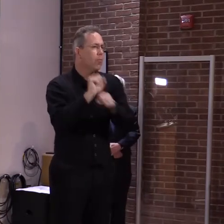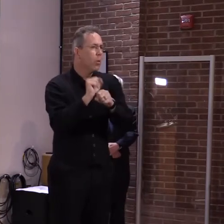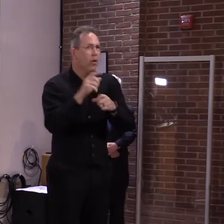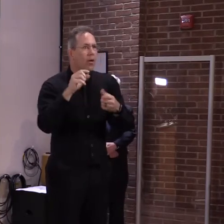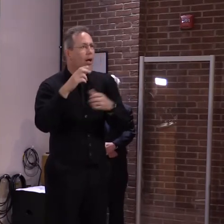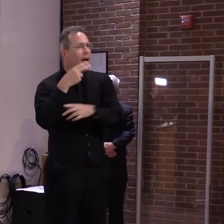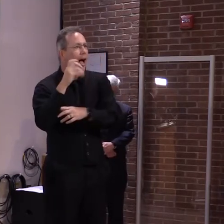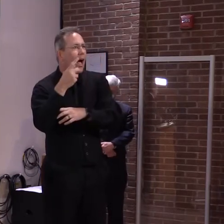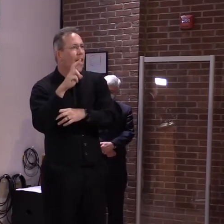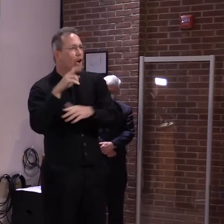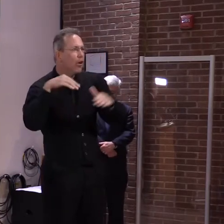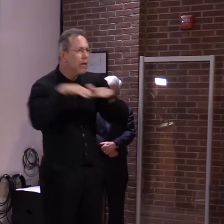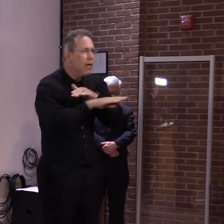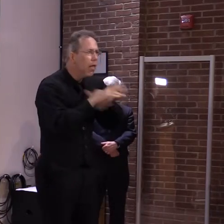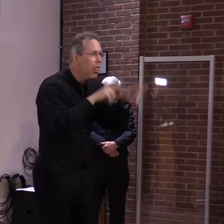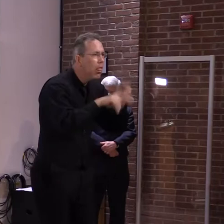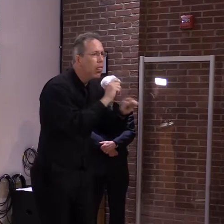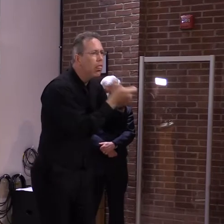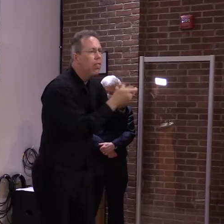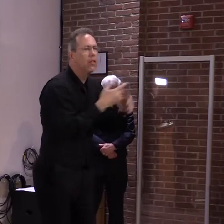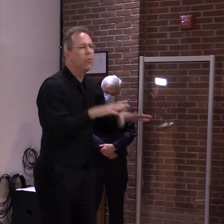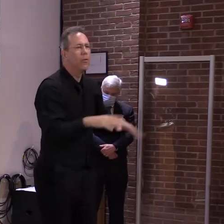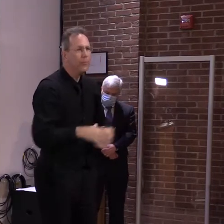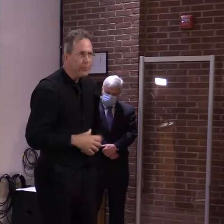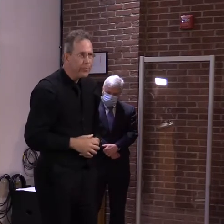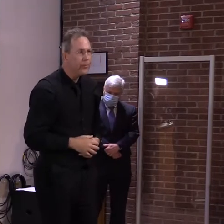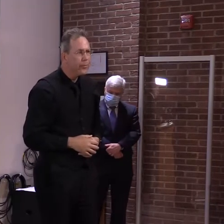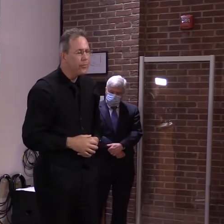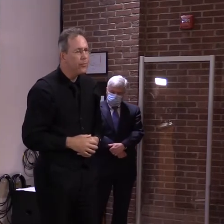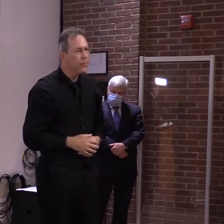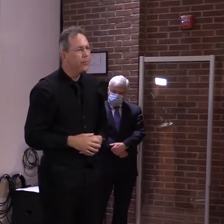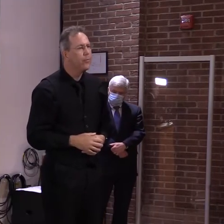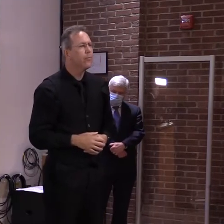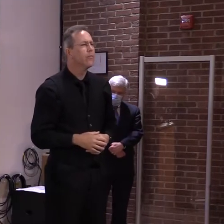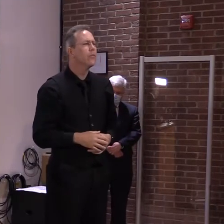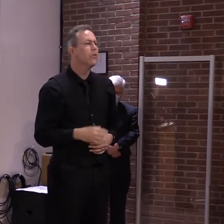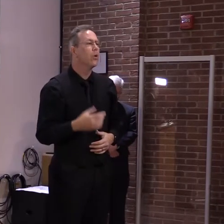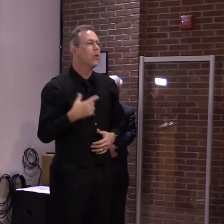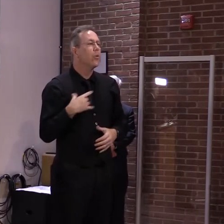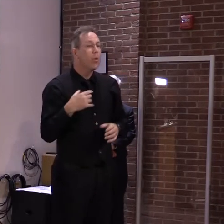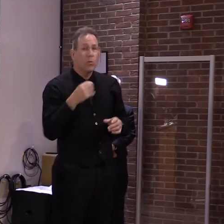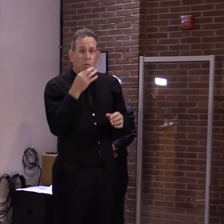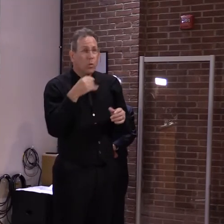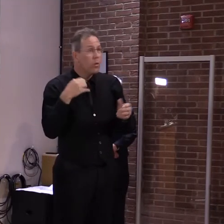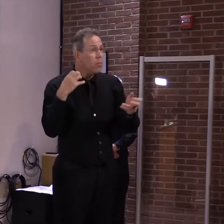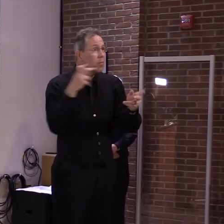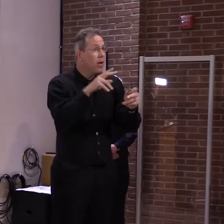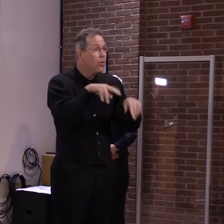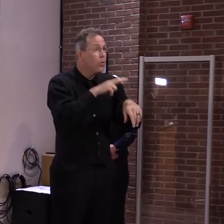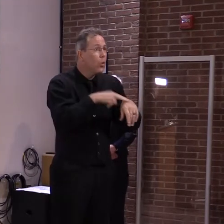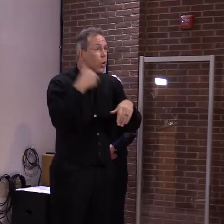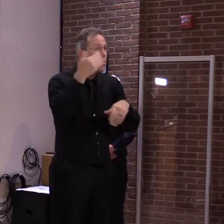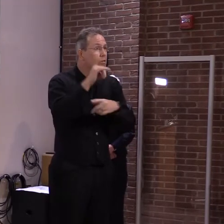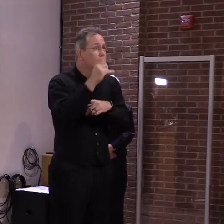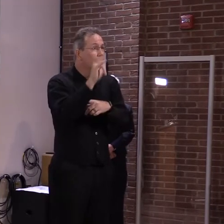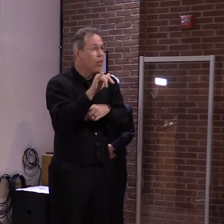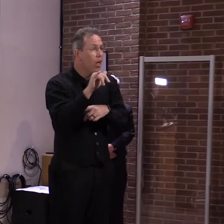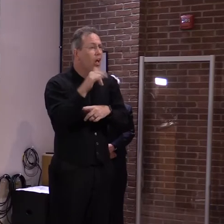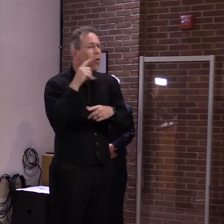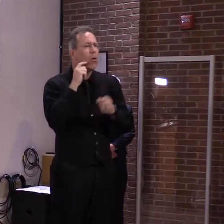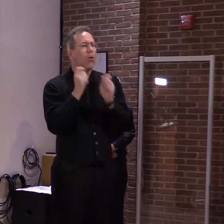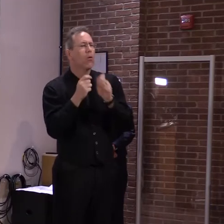step towards returning to normal gets us in a better position so that there's less fraud impacting our